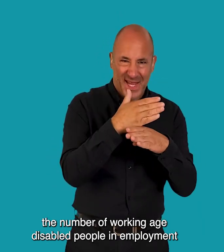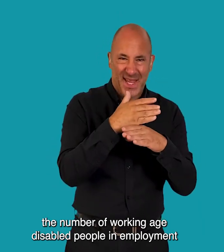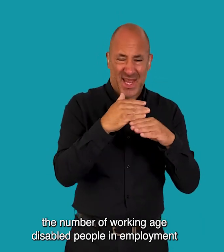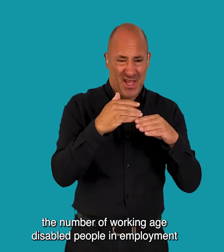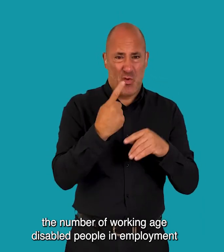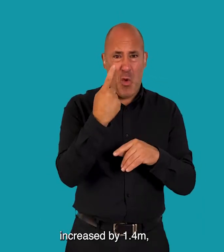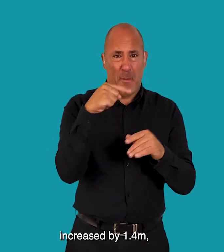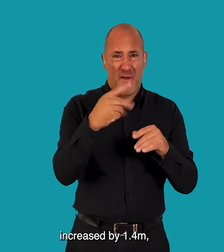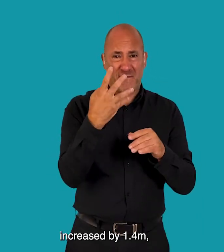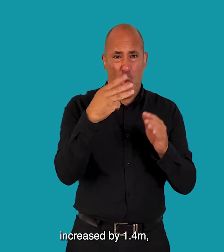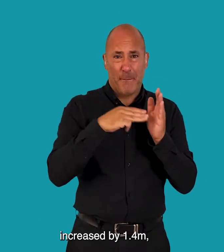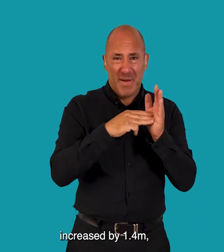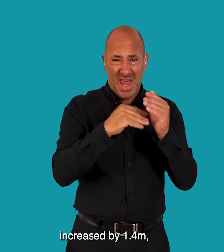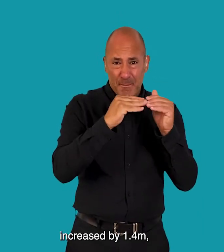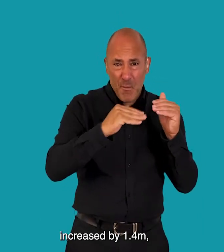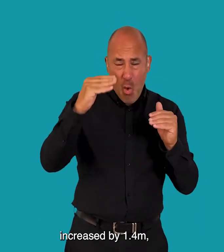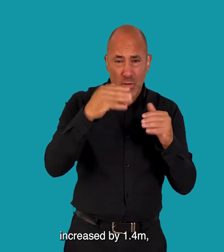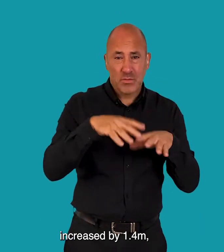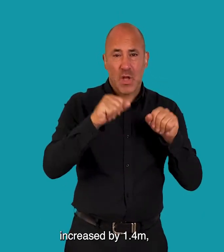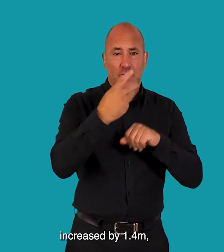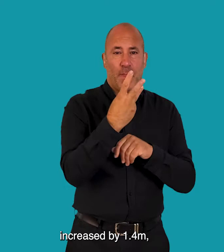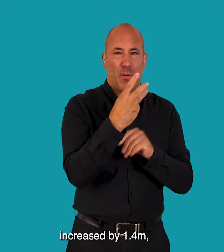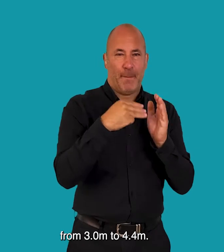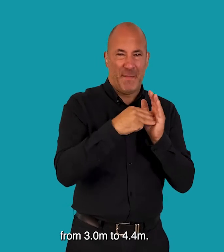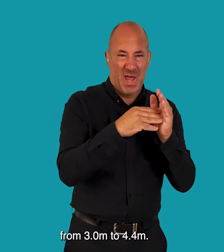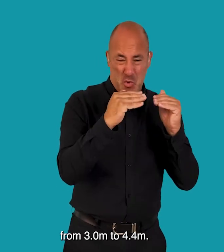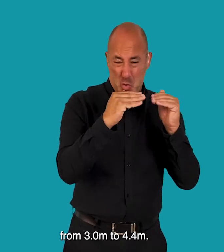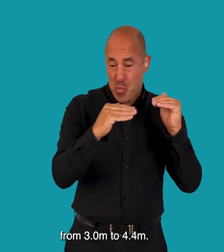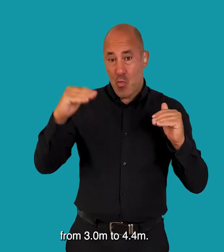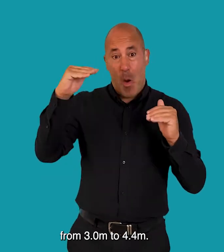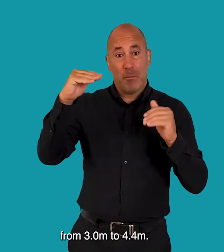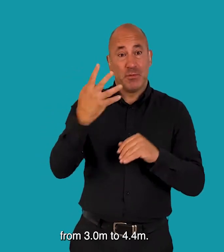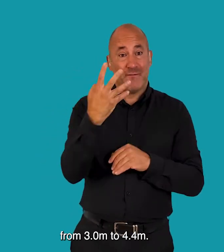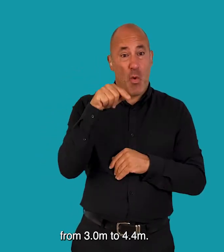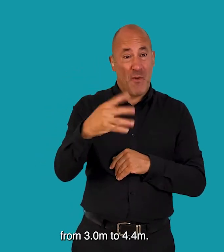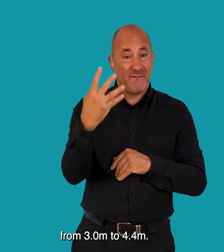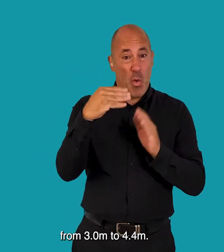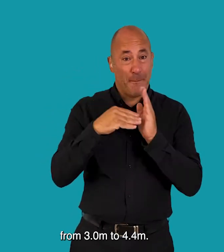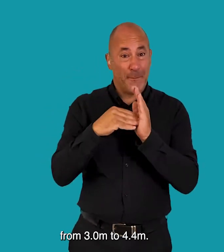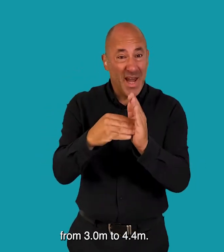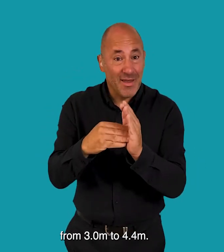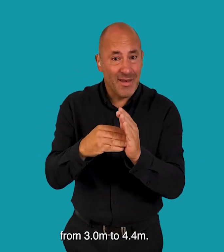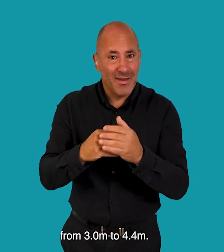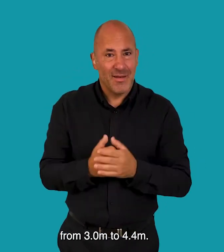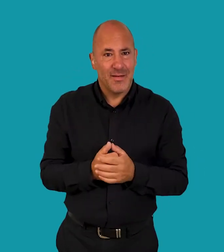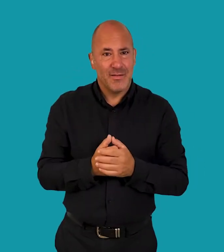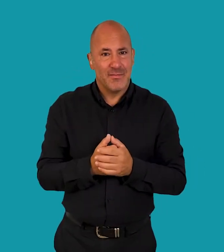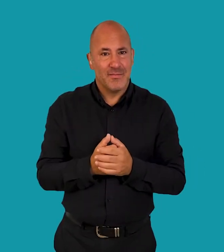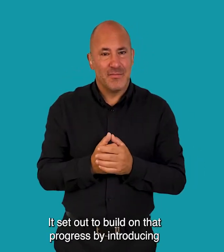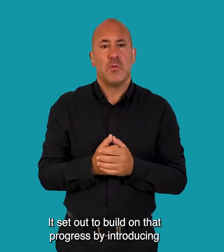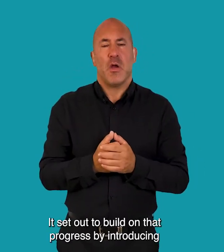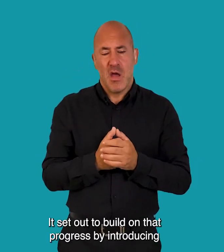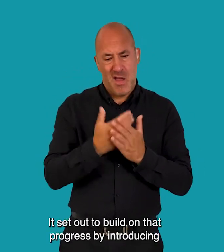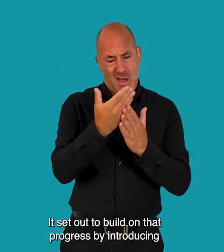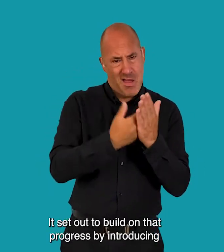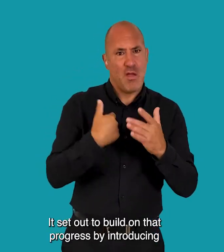employment increased by 1.4 million, from 3 million to 4.4 million. It set out to build on